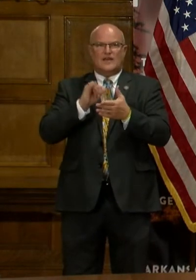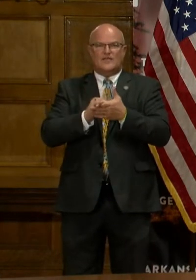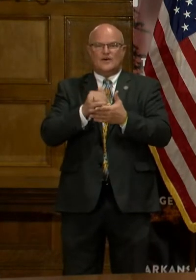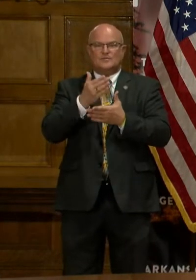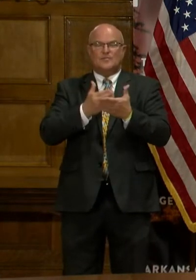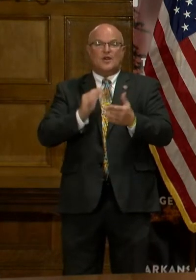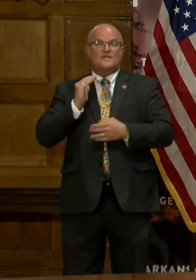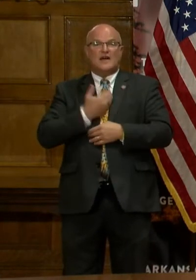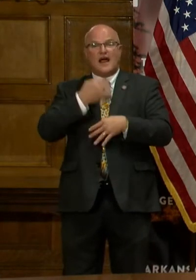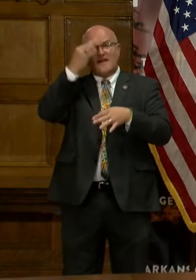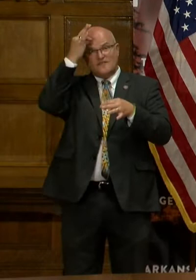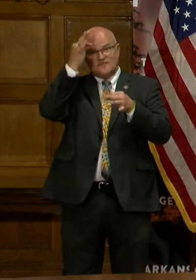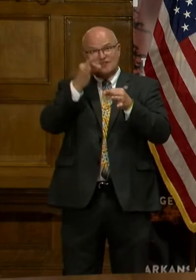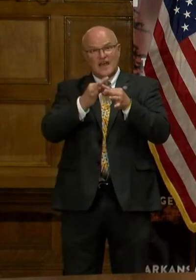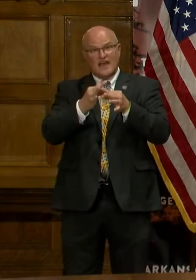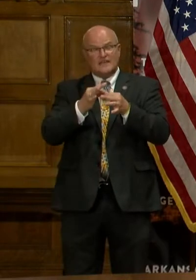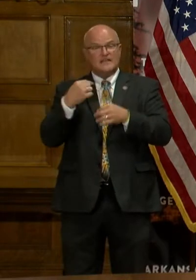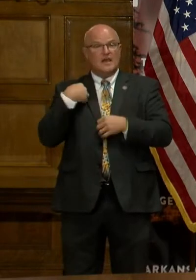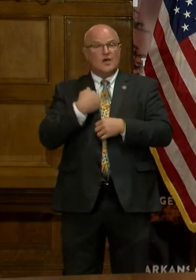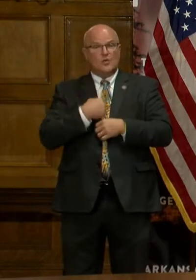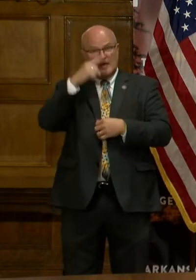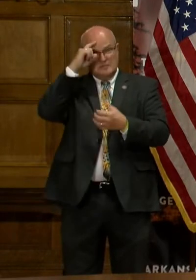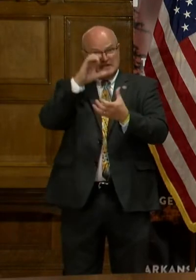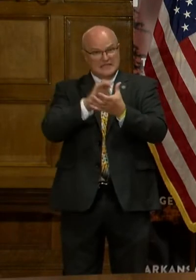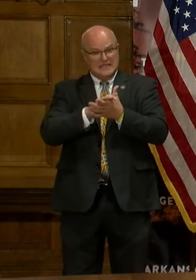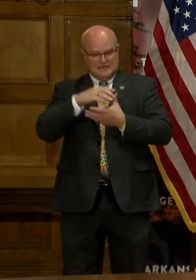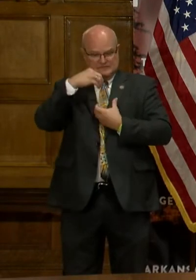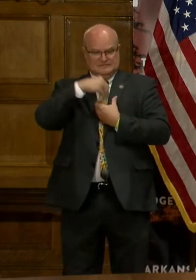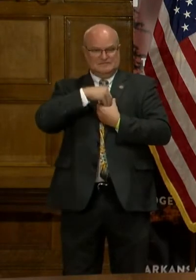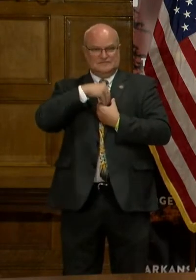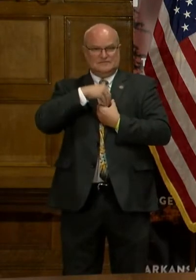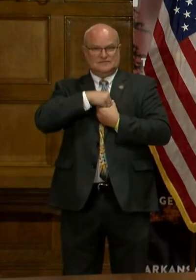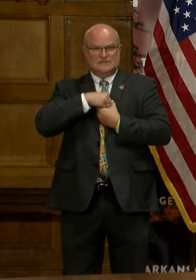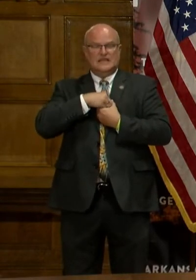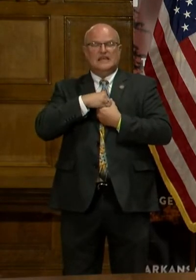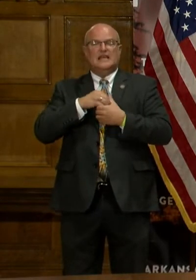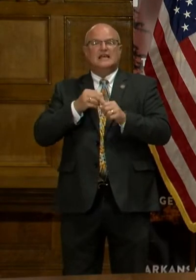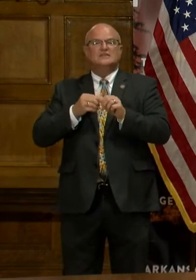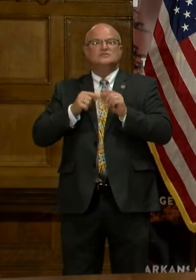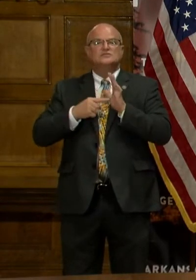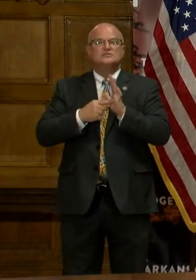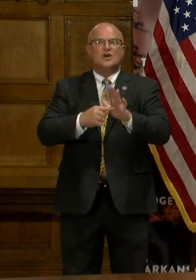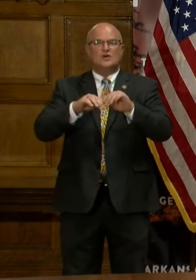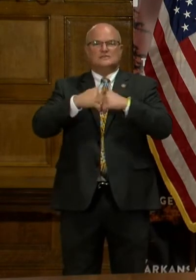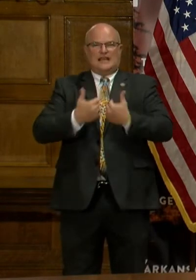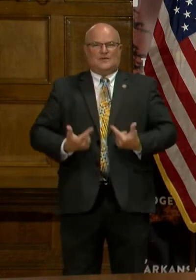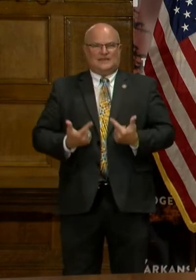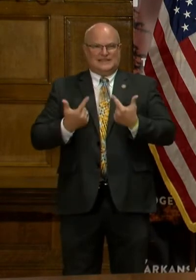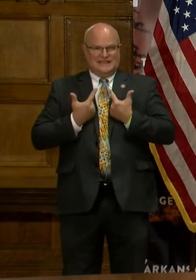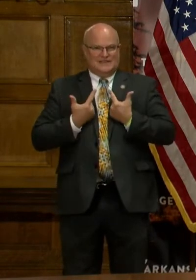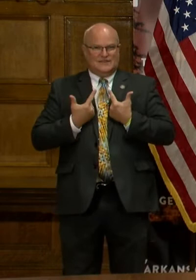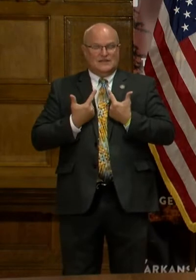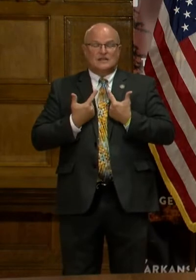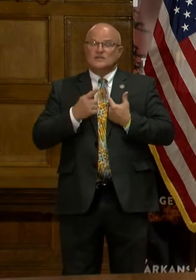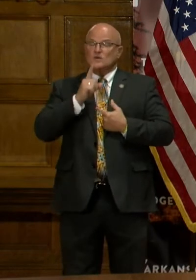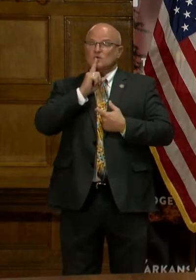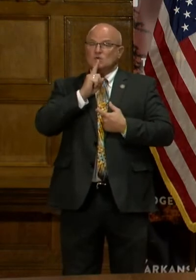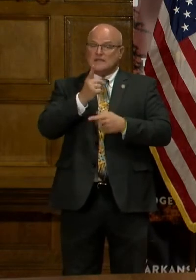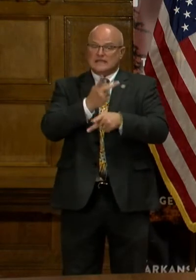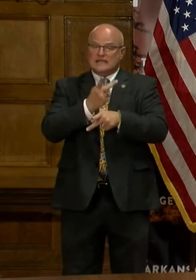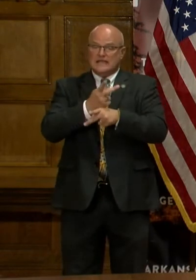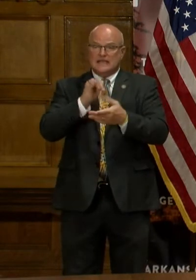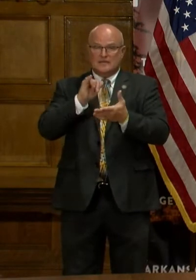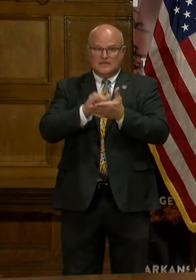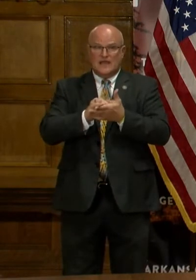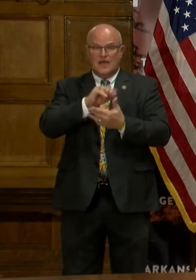aspects of our faith that we profess, the belief that shapes the way we go about living our lives. And so we should certainly maintain that